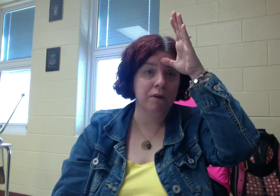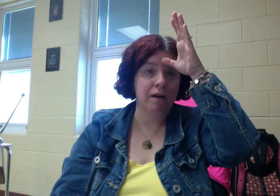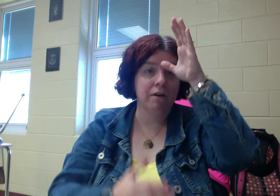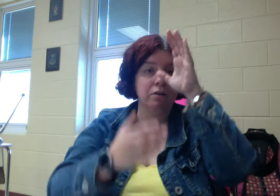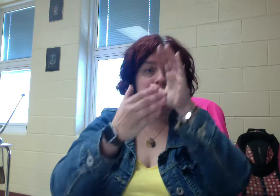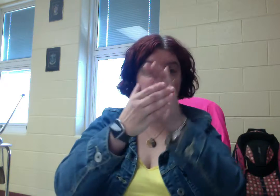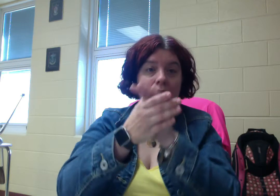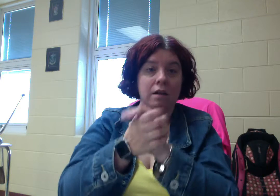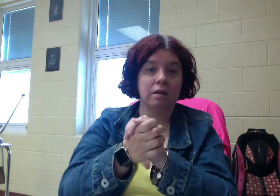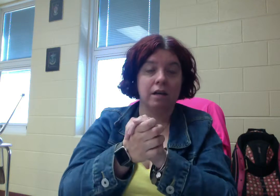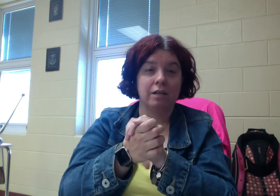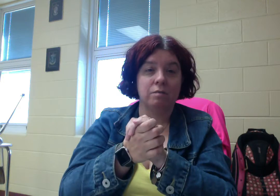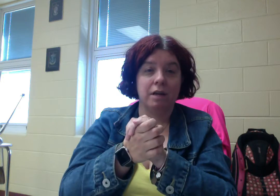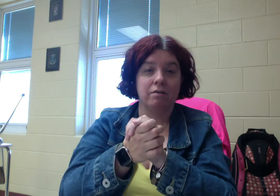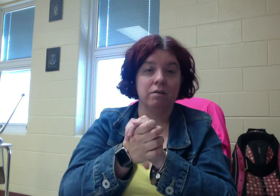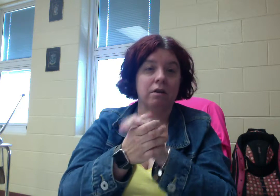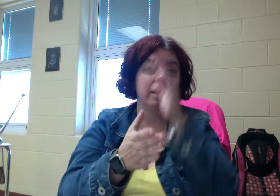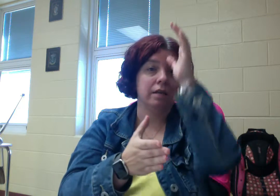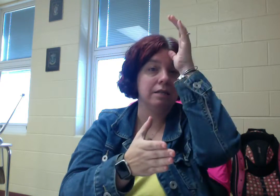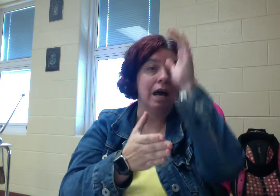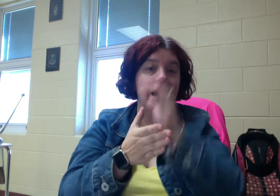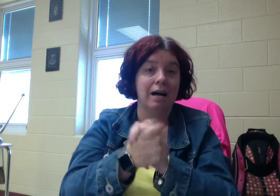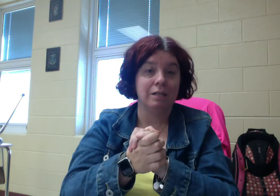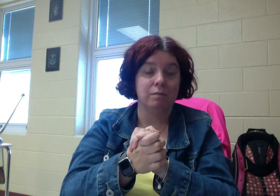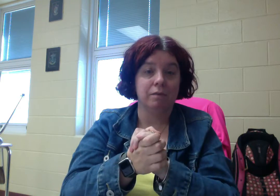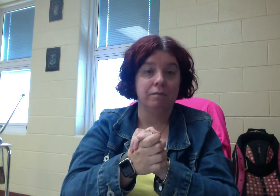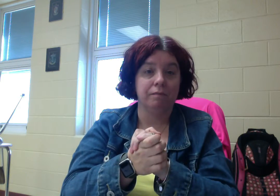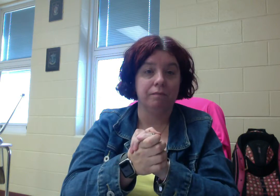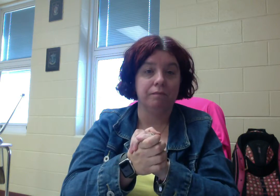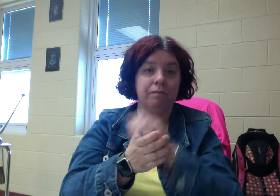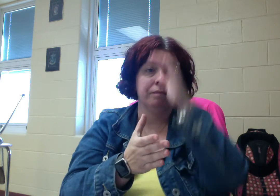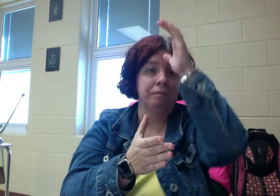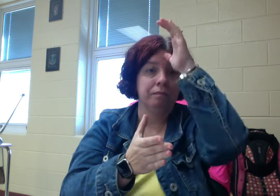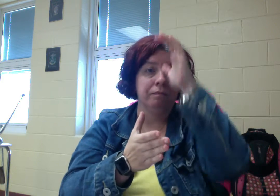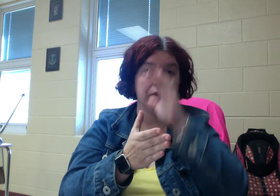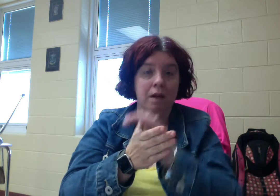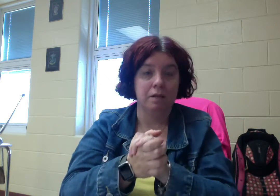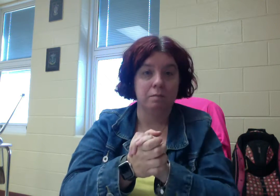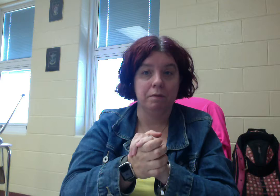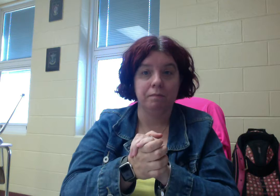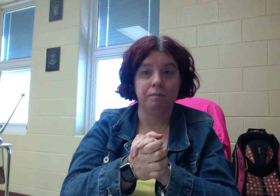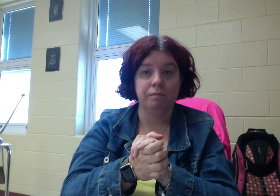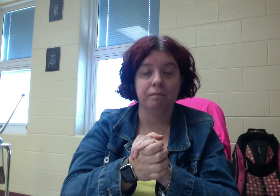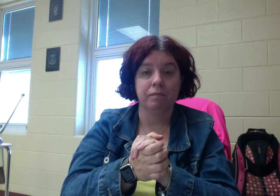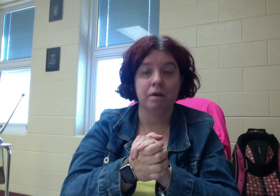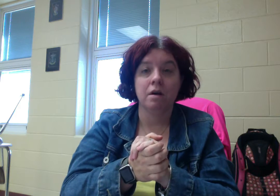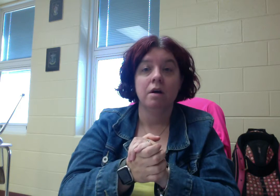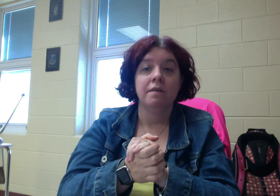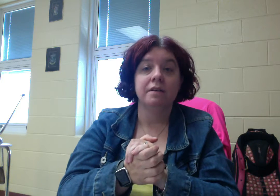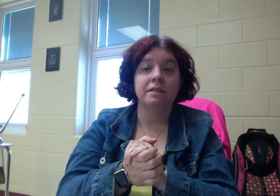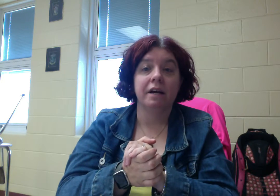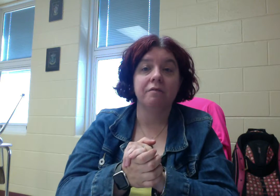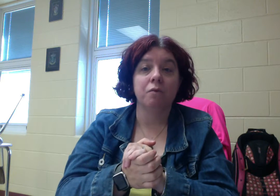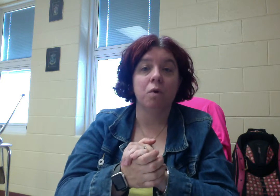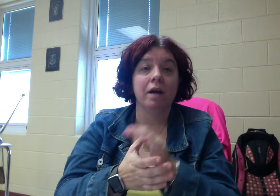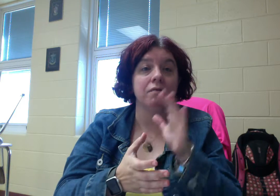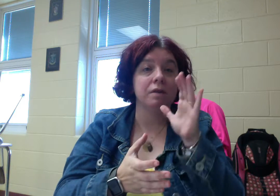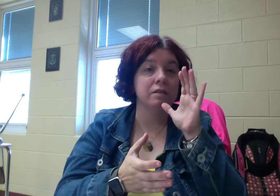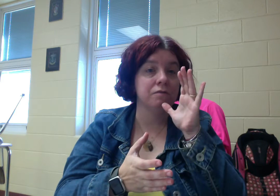5 on your forehead, clasped down to your hands. Husband. Husband. The sign for wife is a